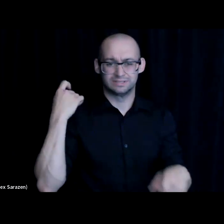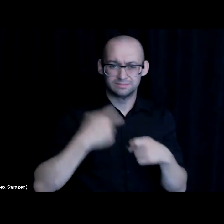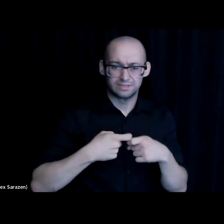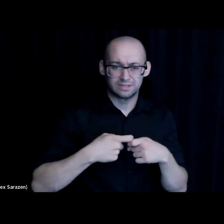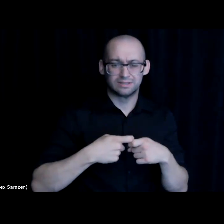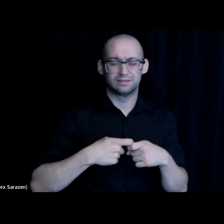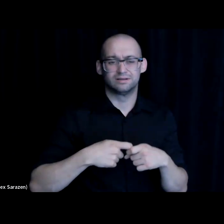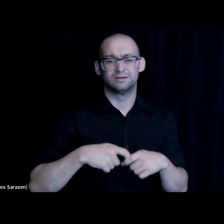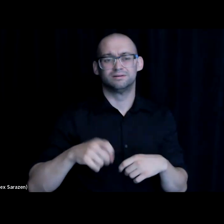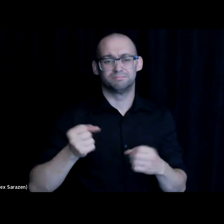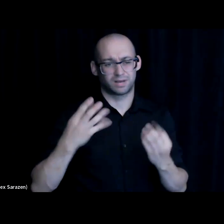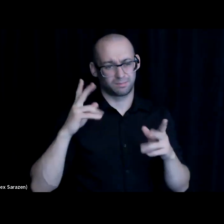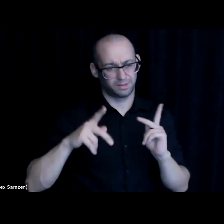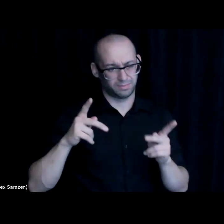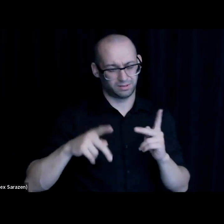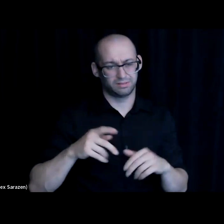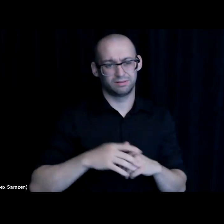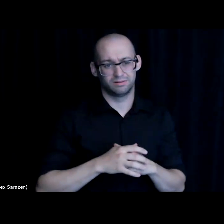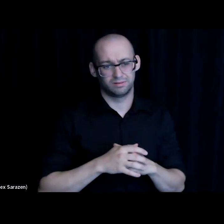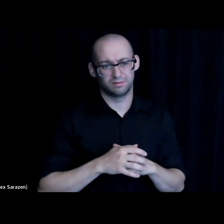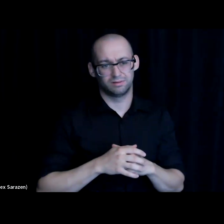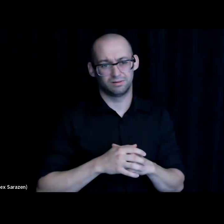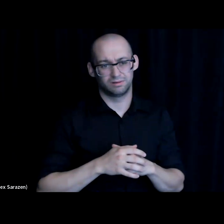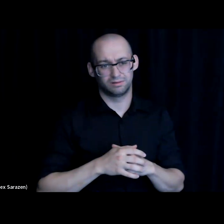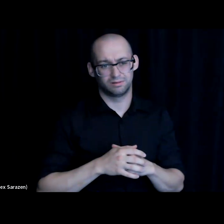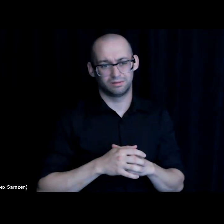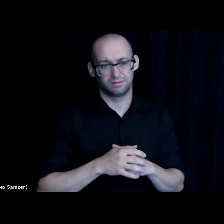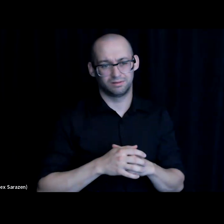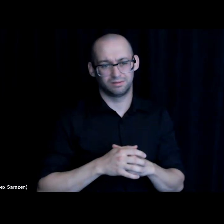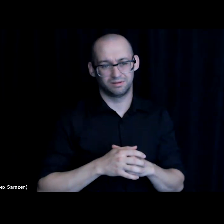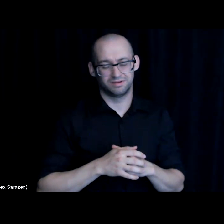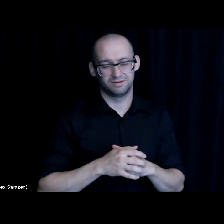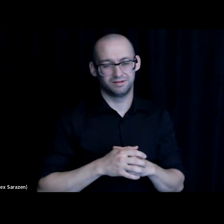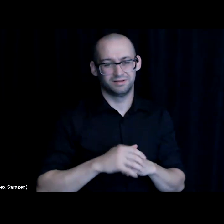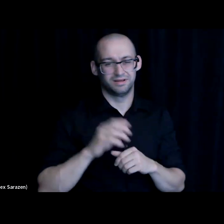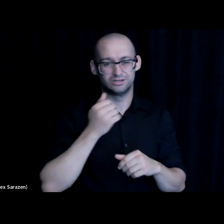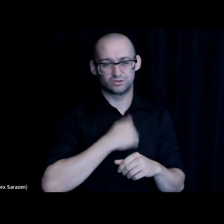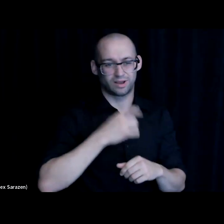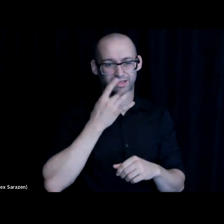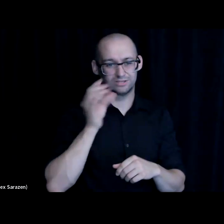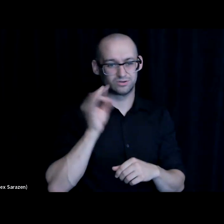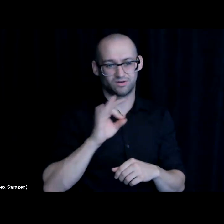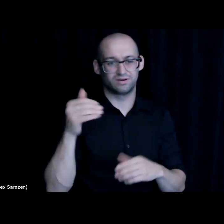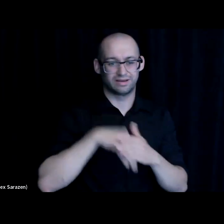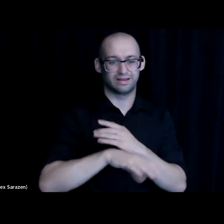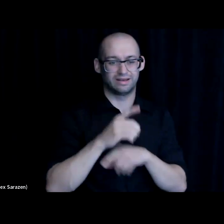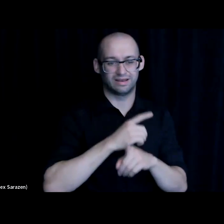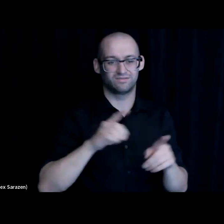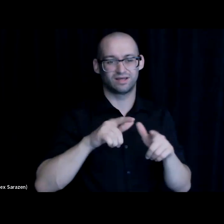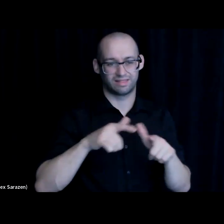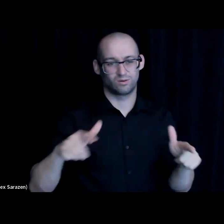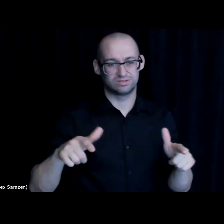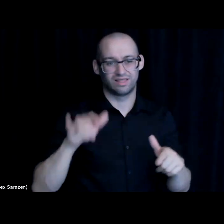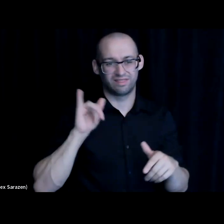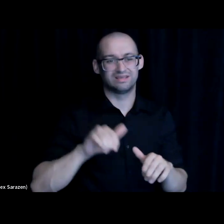Institute. So everything we do is sorry, my light's off, in different languages. And so that's how we're